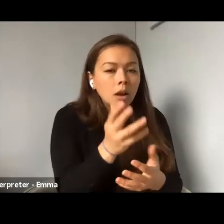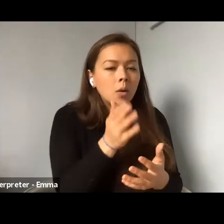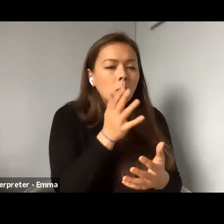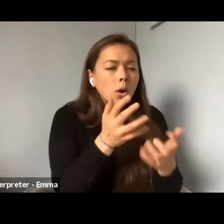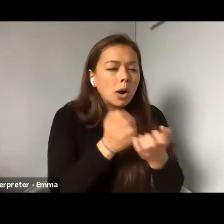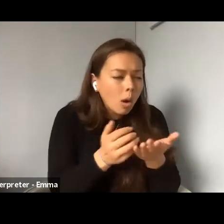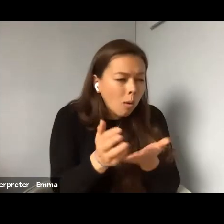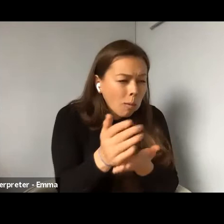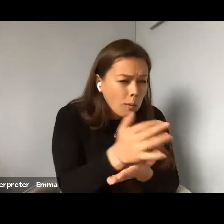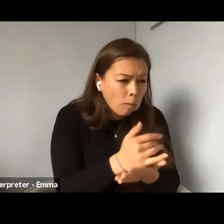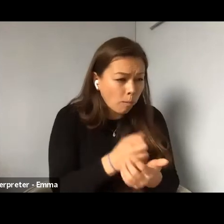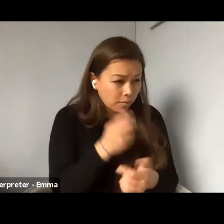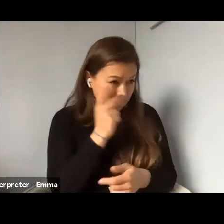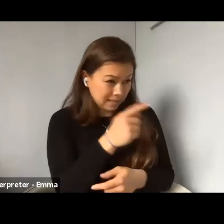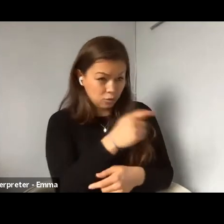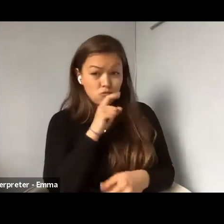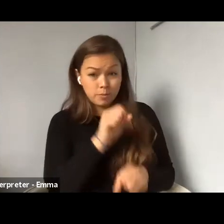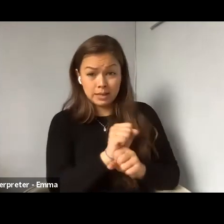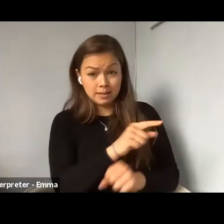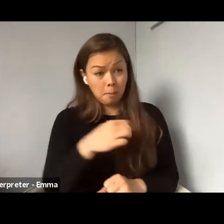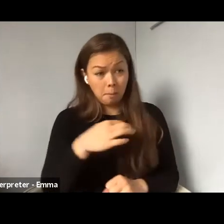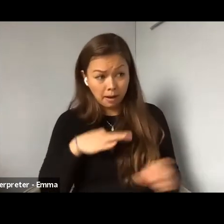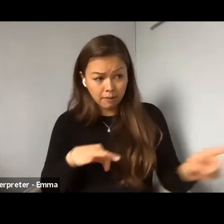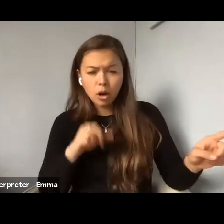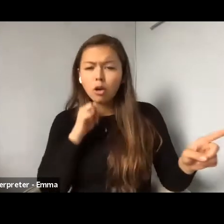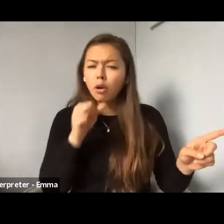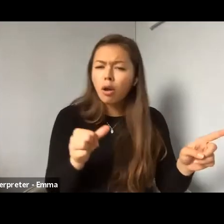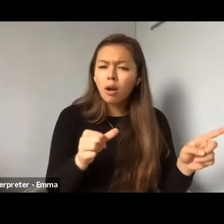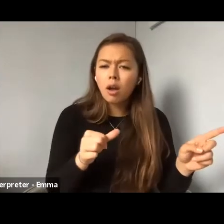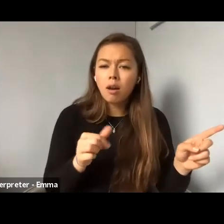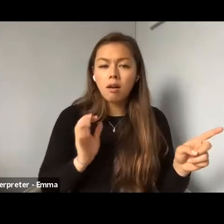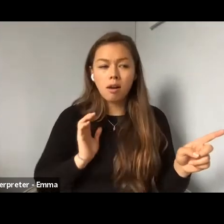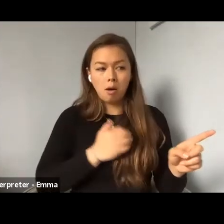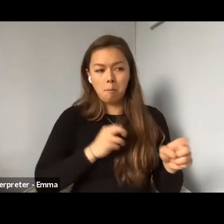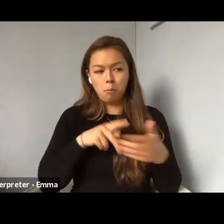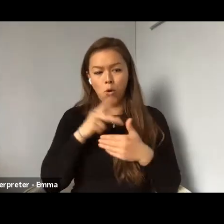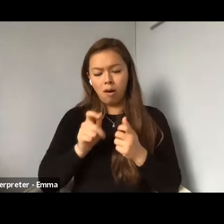the program or not, or what we need to change so that they can benefit more.